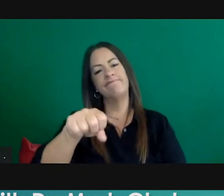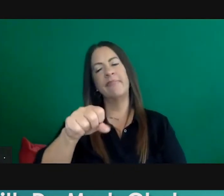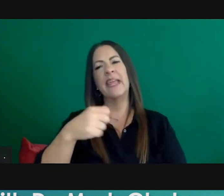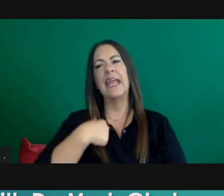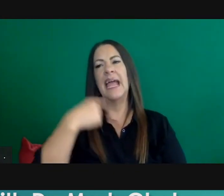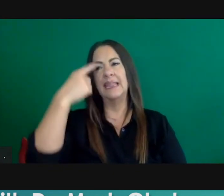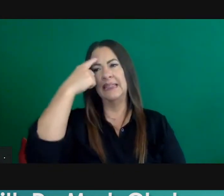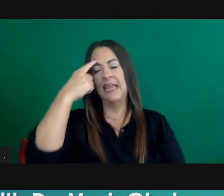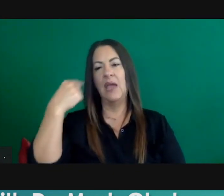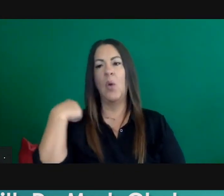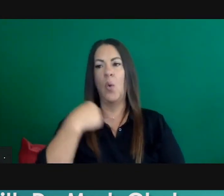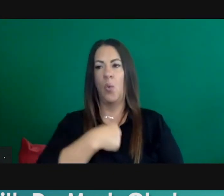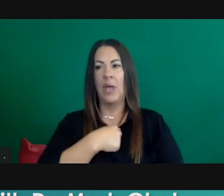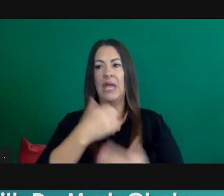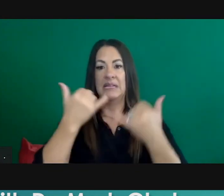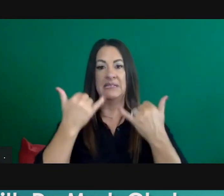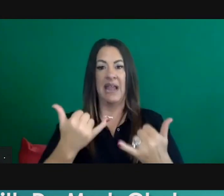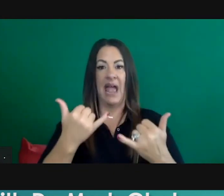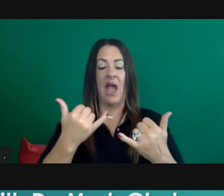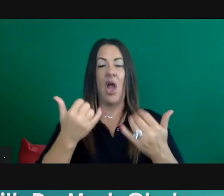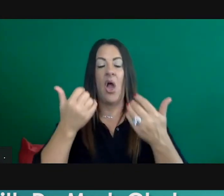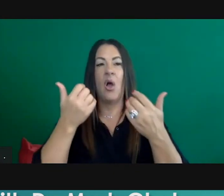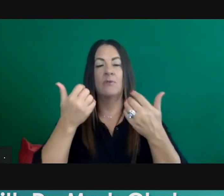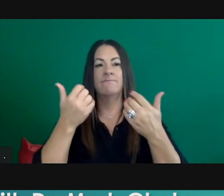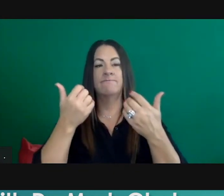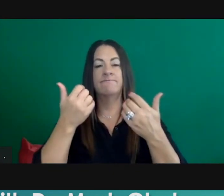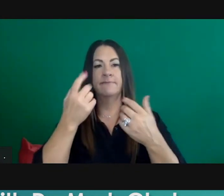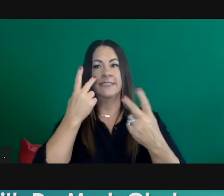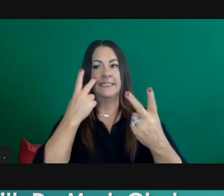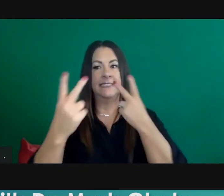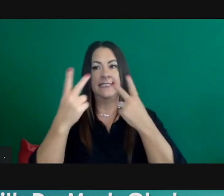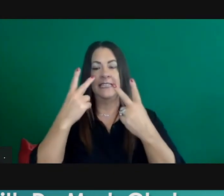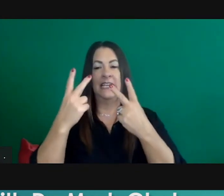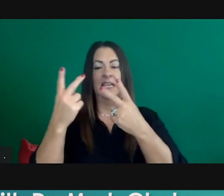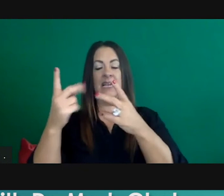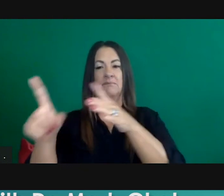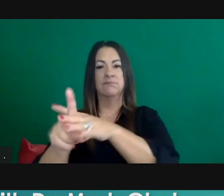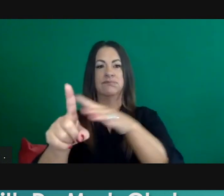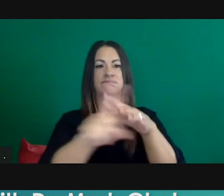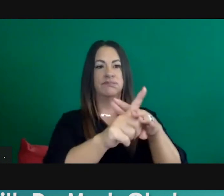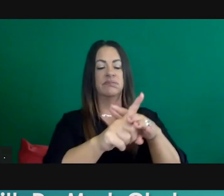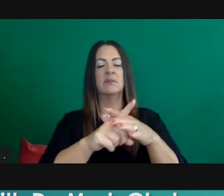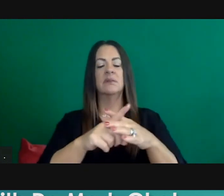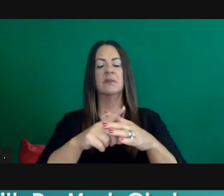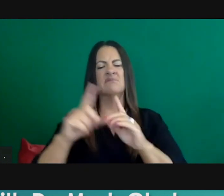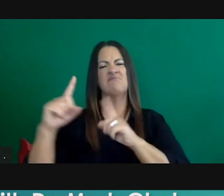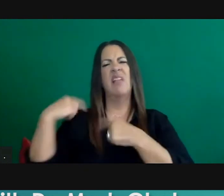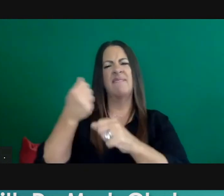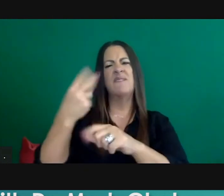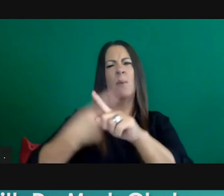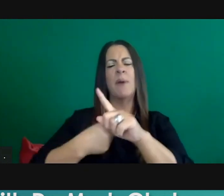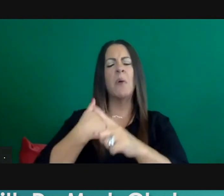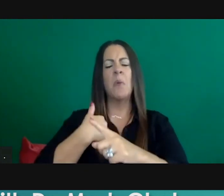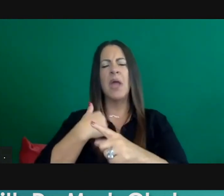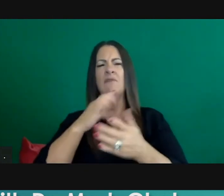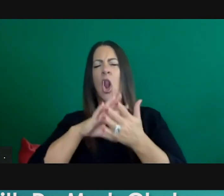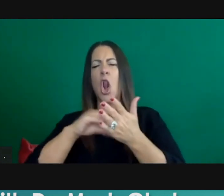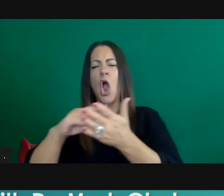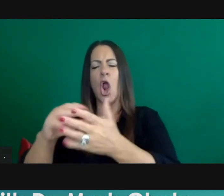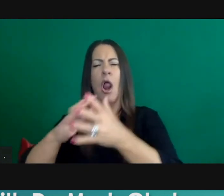in this response, we have learned so much over the many months, and two of the things that we've